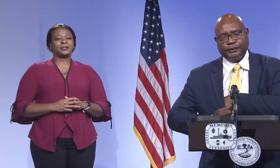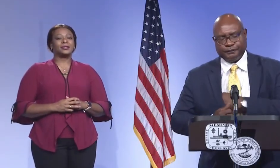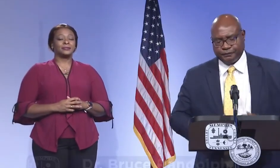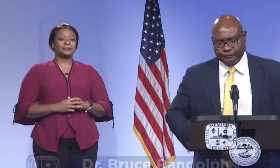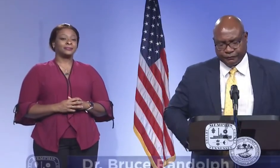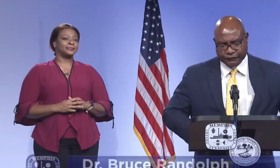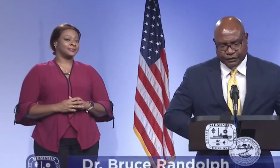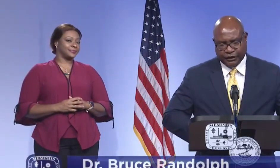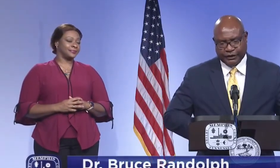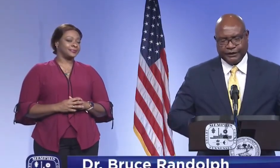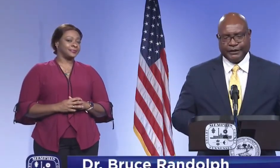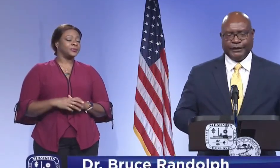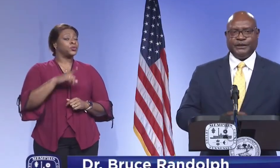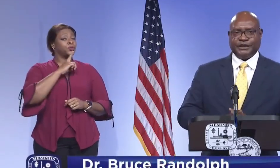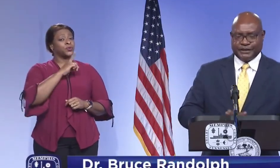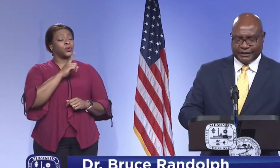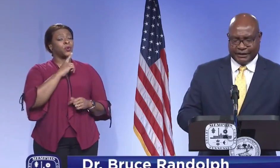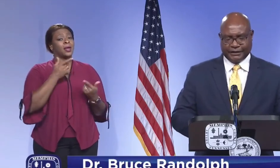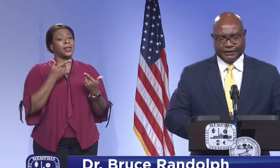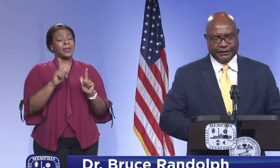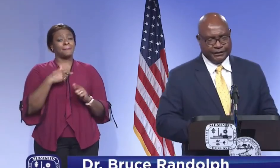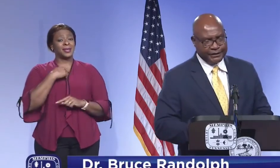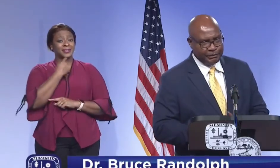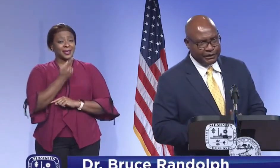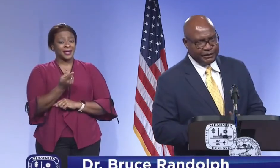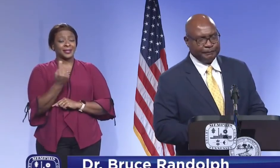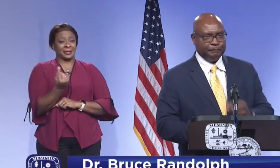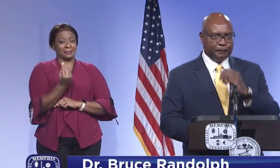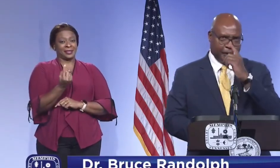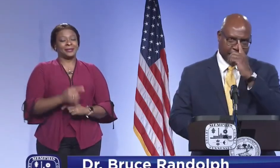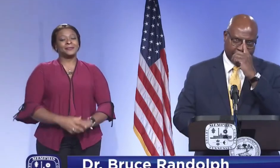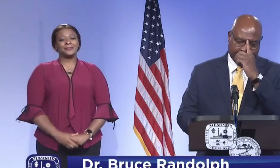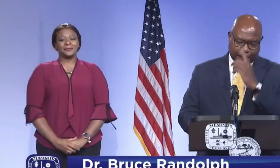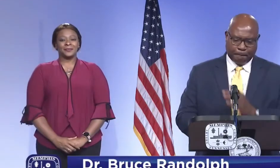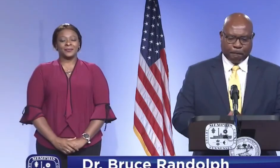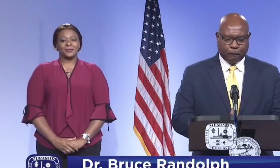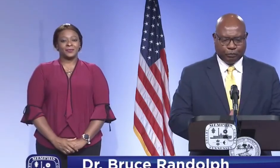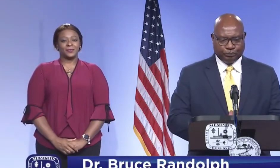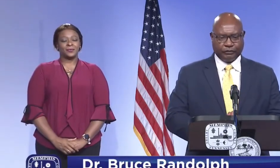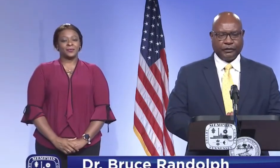Well, certainly, let me just say something.